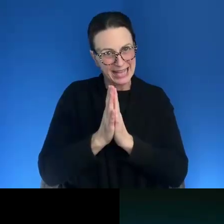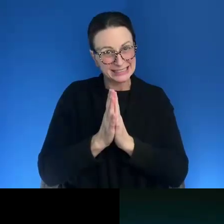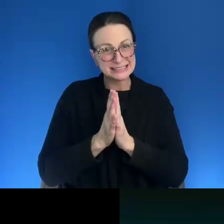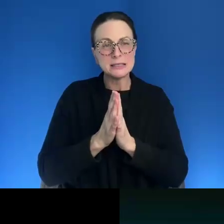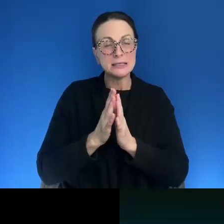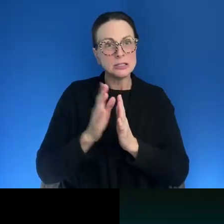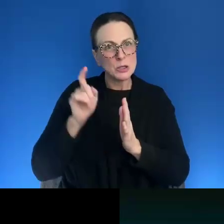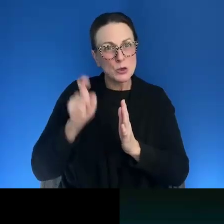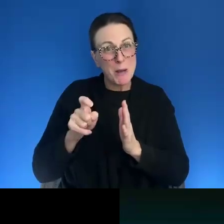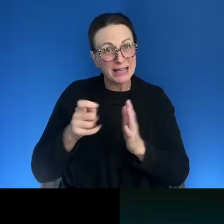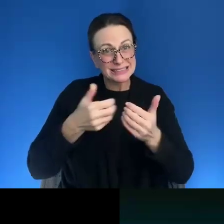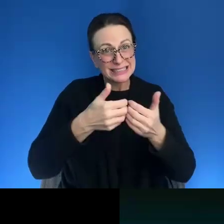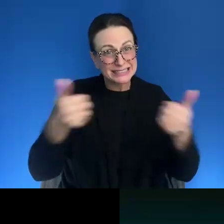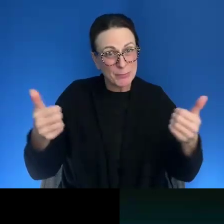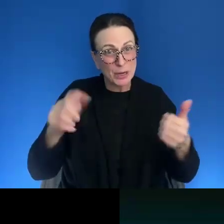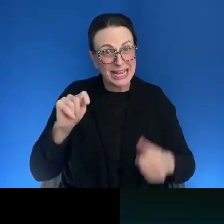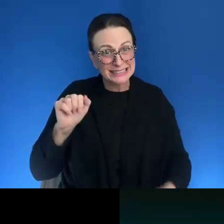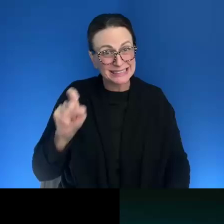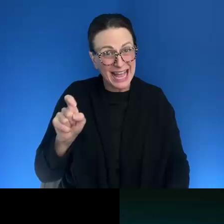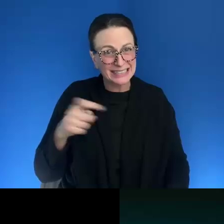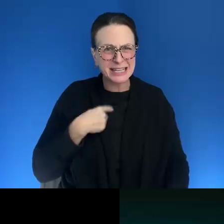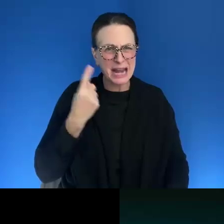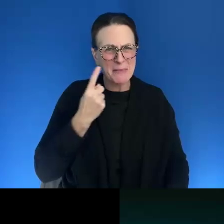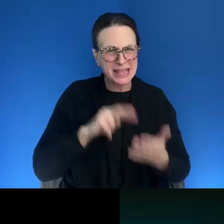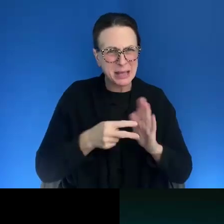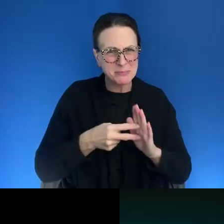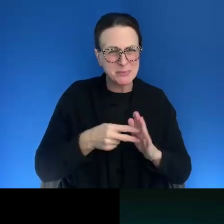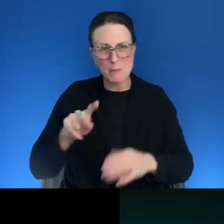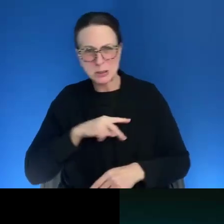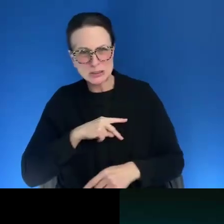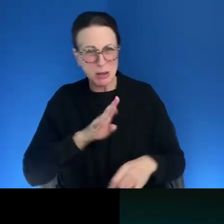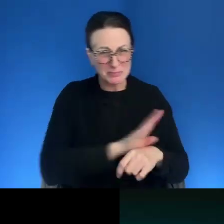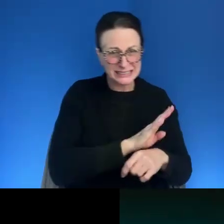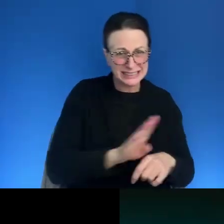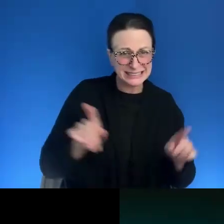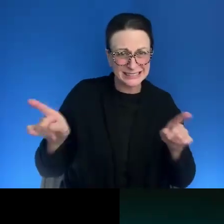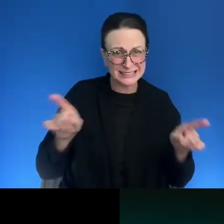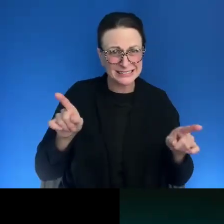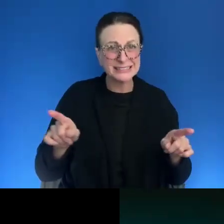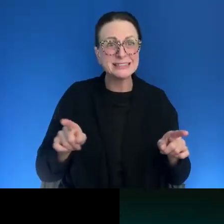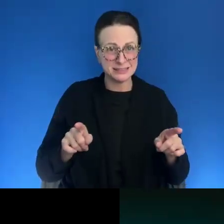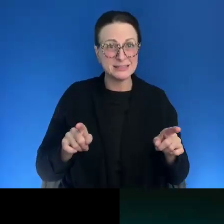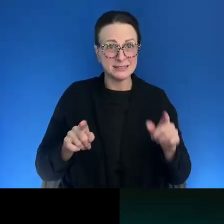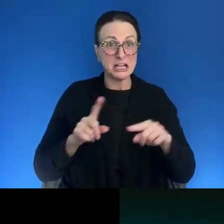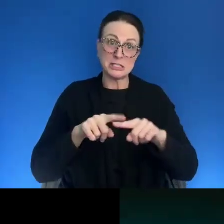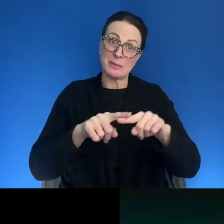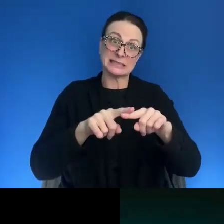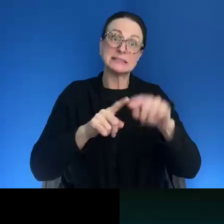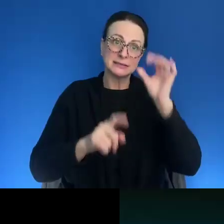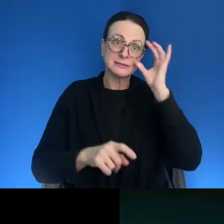have to separate your taxes? And I'm thinking that means between personal and business, and of course that depends.